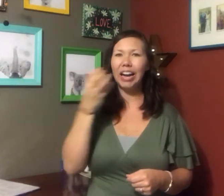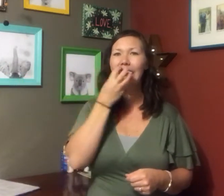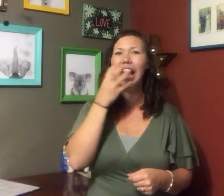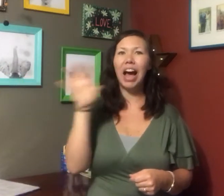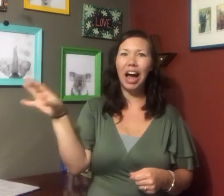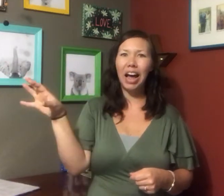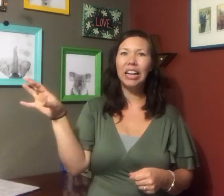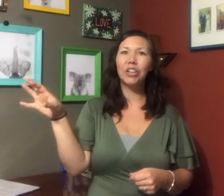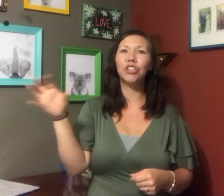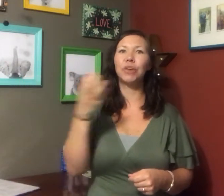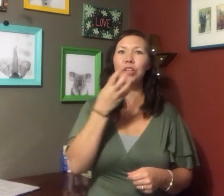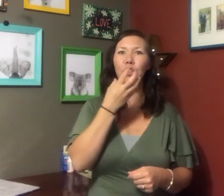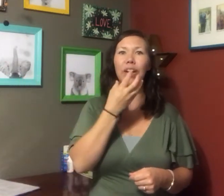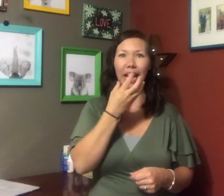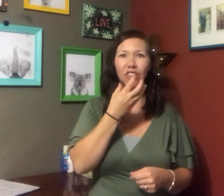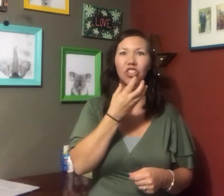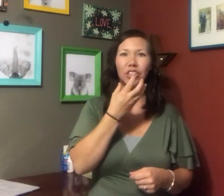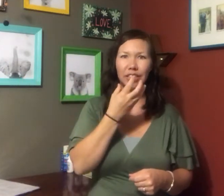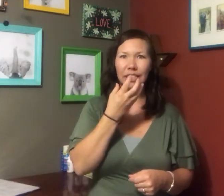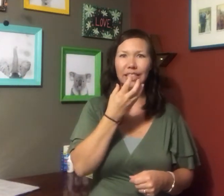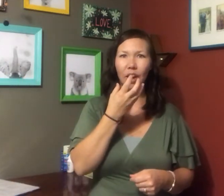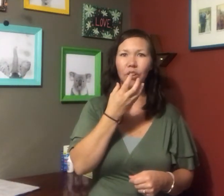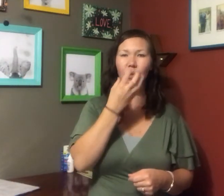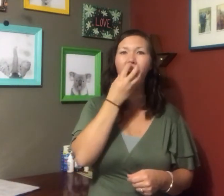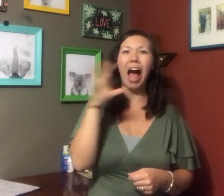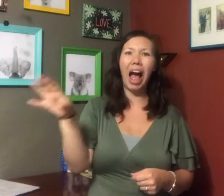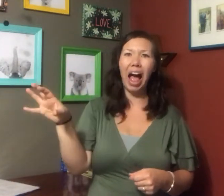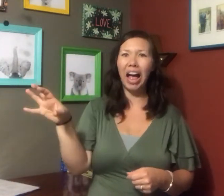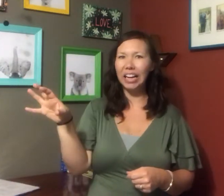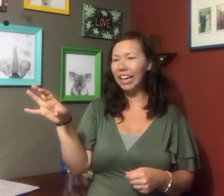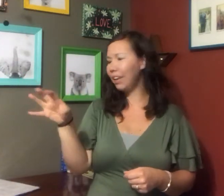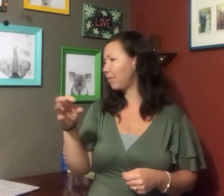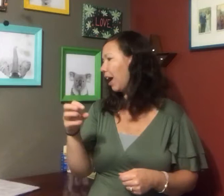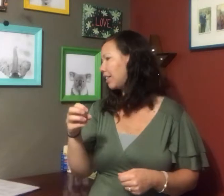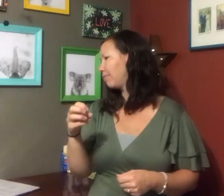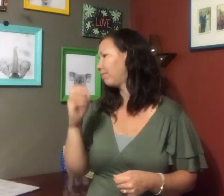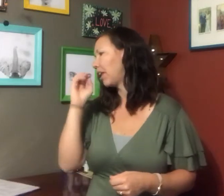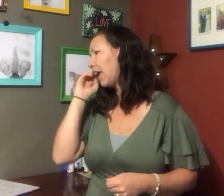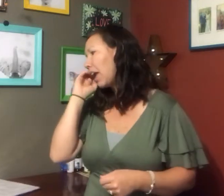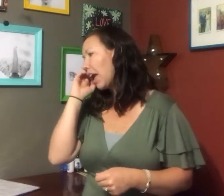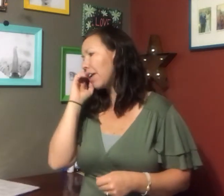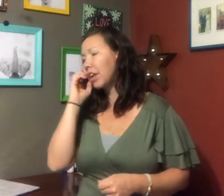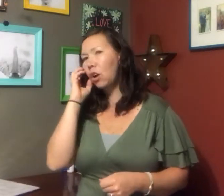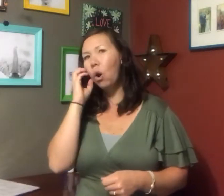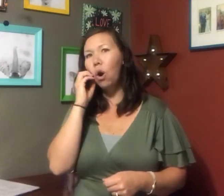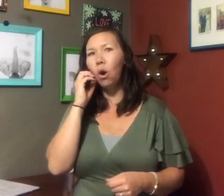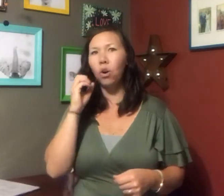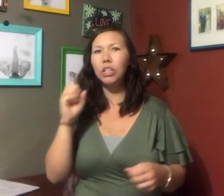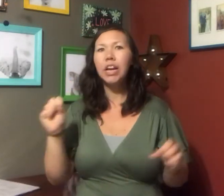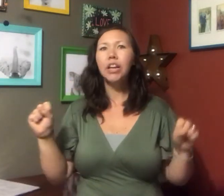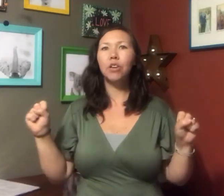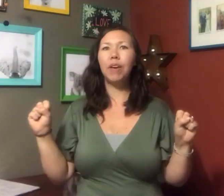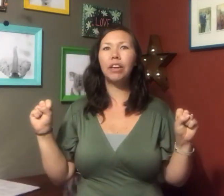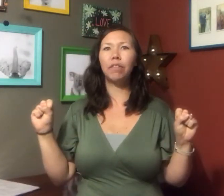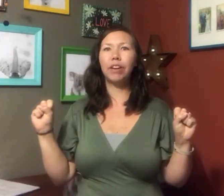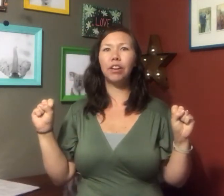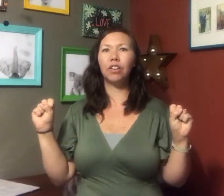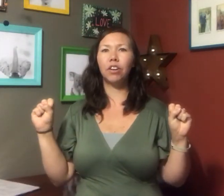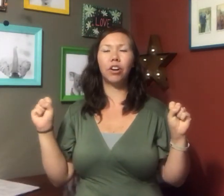Okay. Usually we do an H sound as well. Okay, hot. And then cold, you make your finger or your